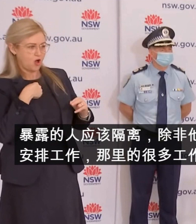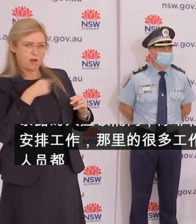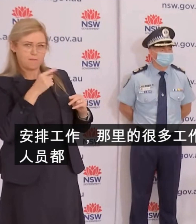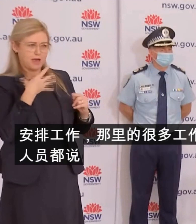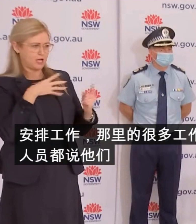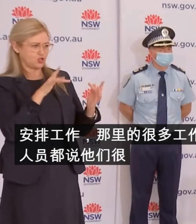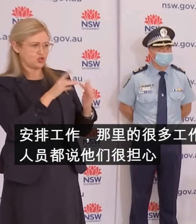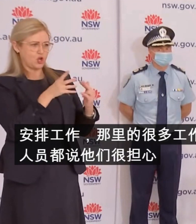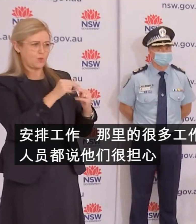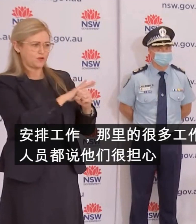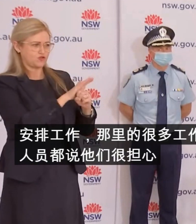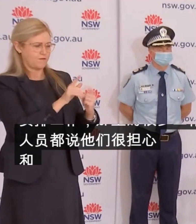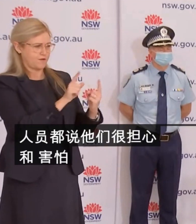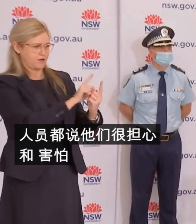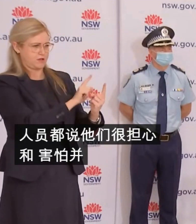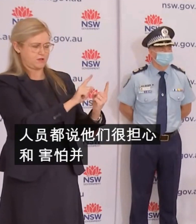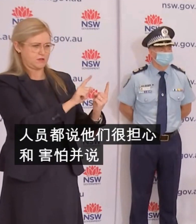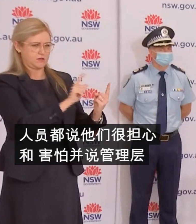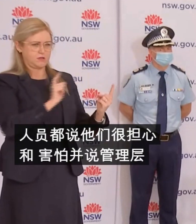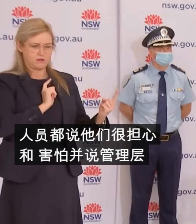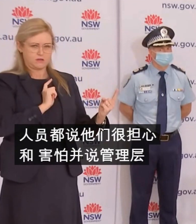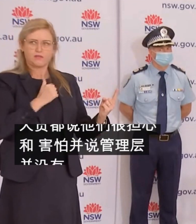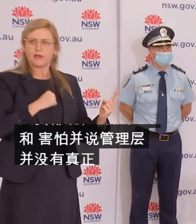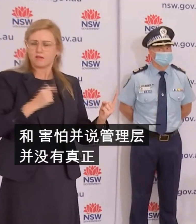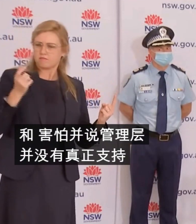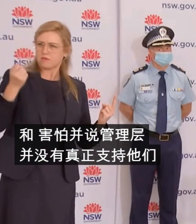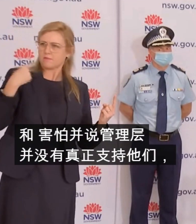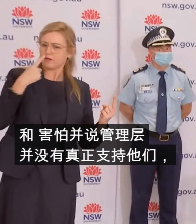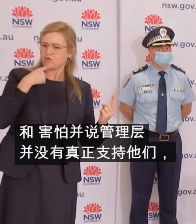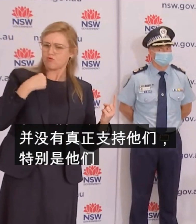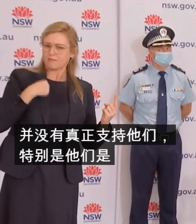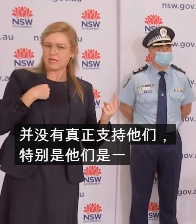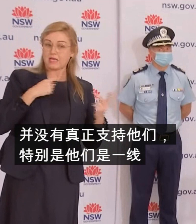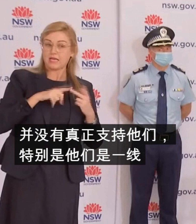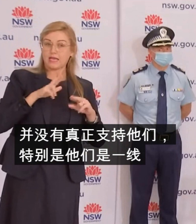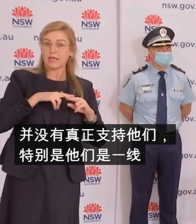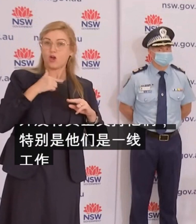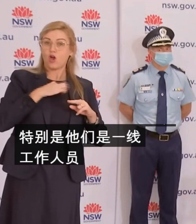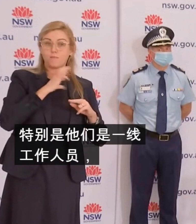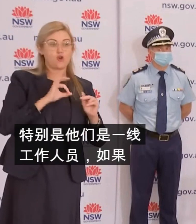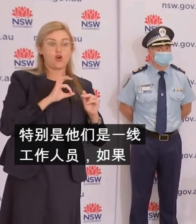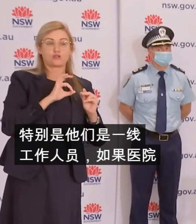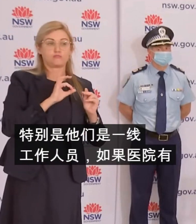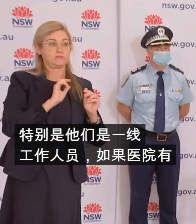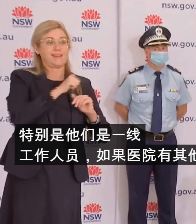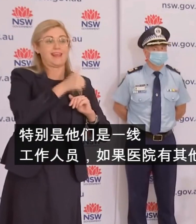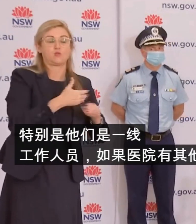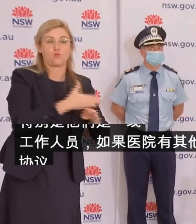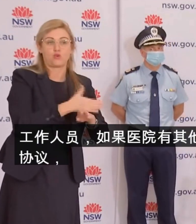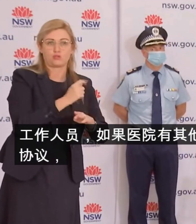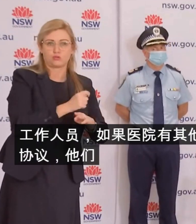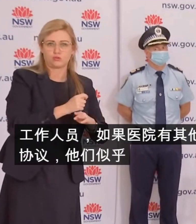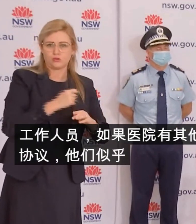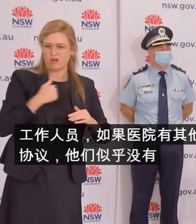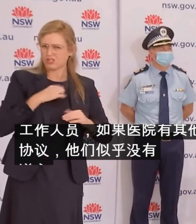lot of the staff there are saying that they're worried and frightened and say that management doesn't really have their back, particularly that they're frontline workers. Should there be other protocols